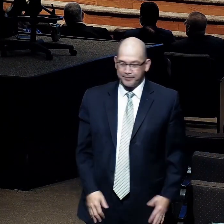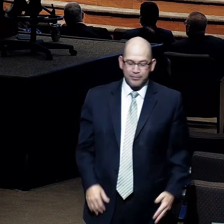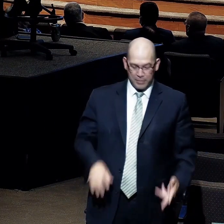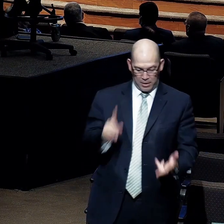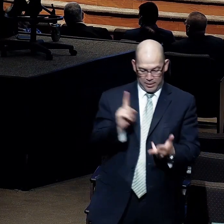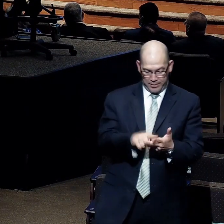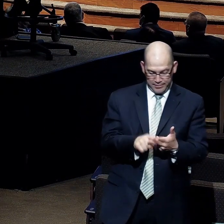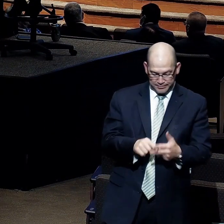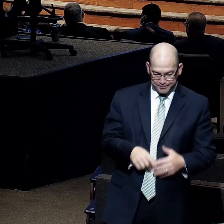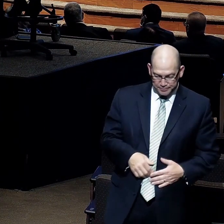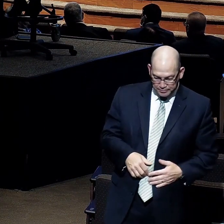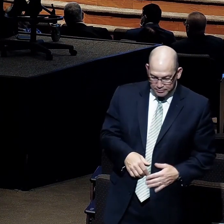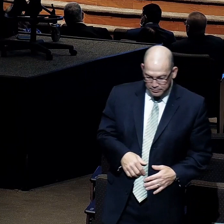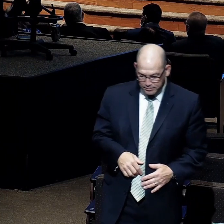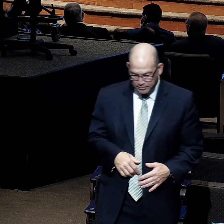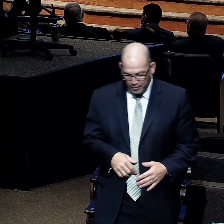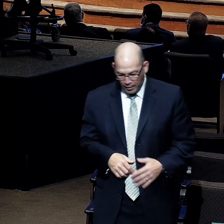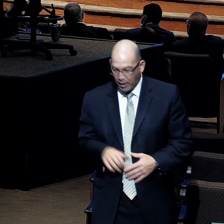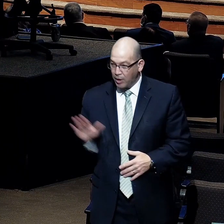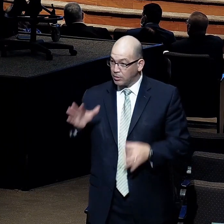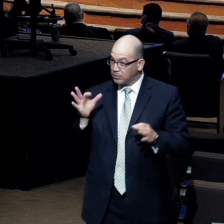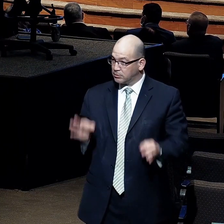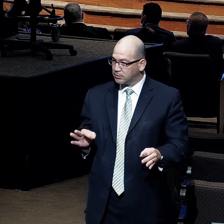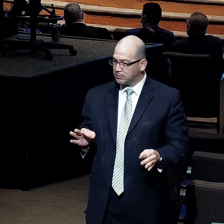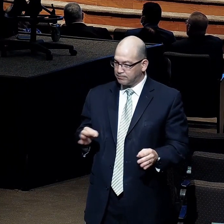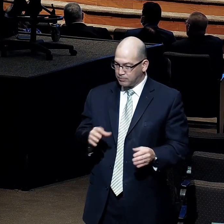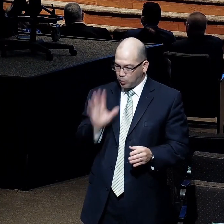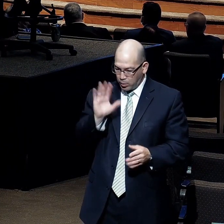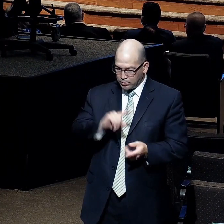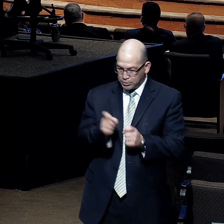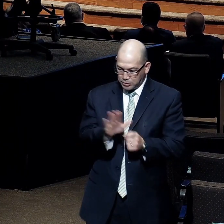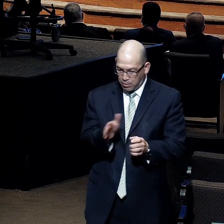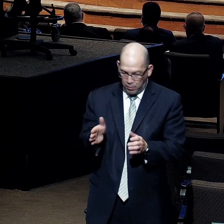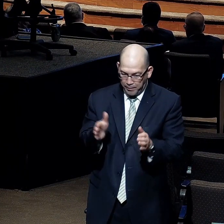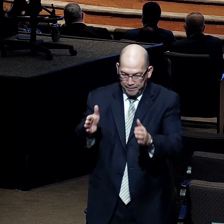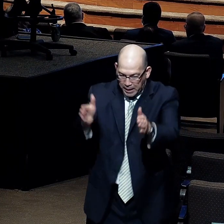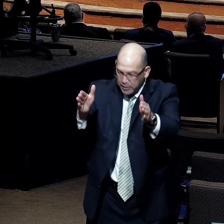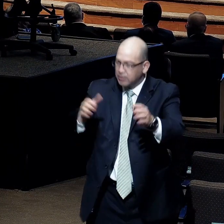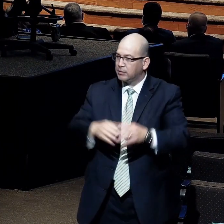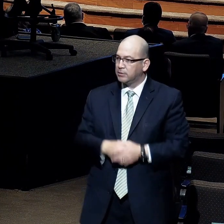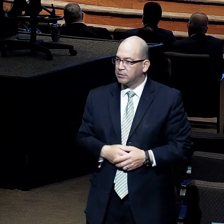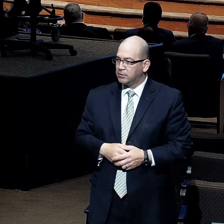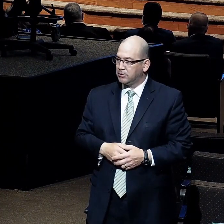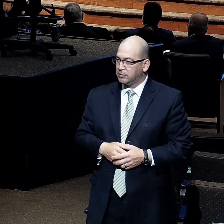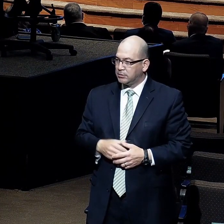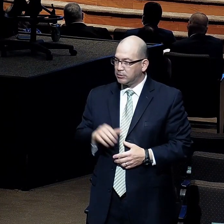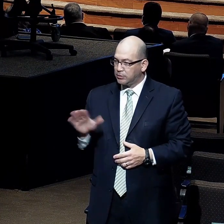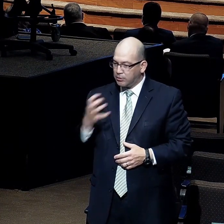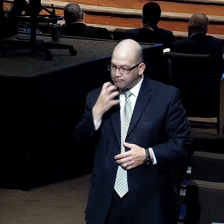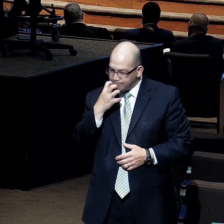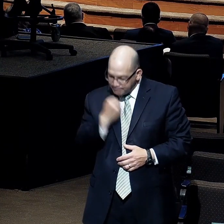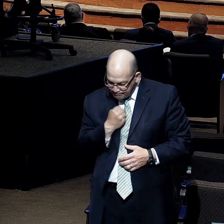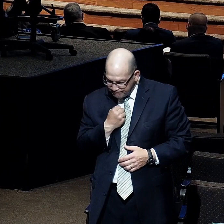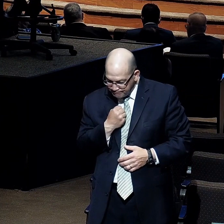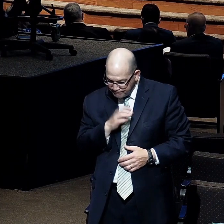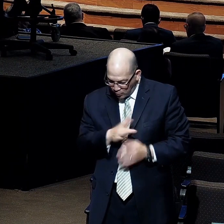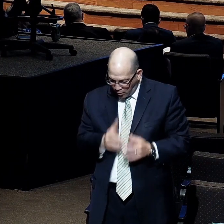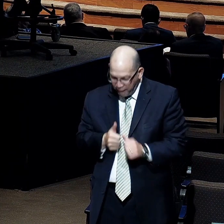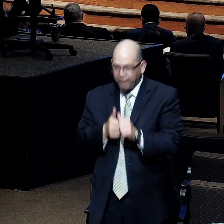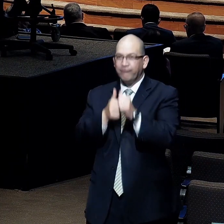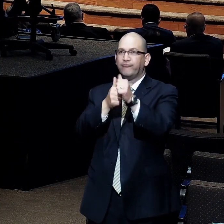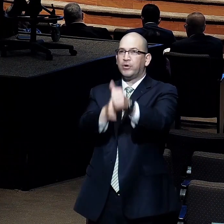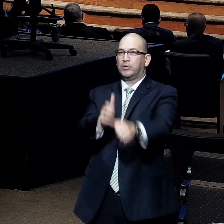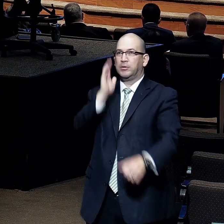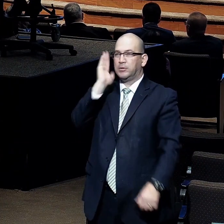the direction of your decision. Verse 21, "For where your treasure is, there will your heart be also." The saying goes,